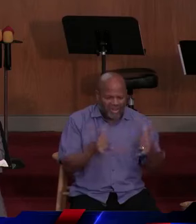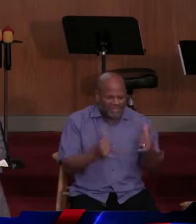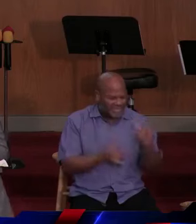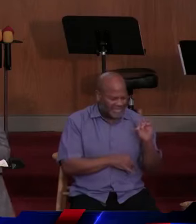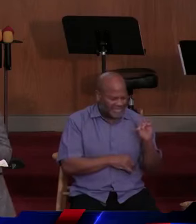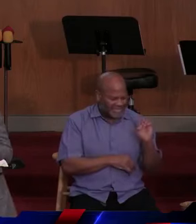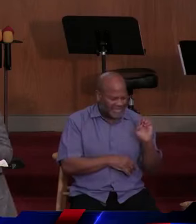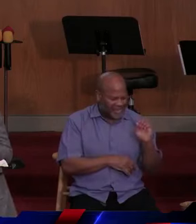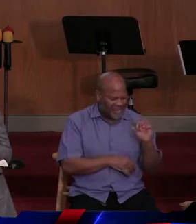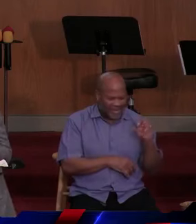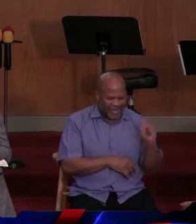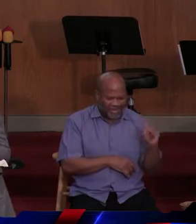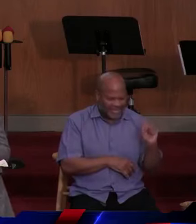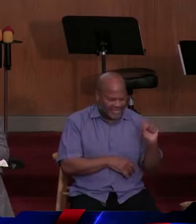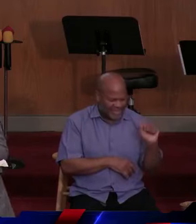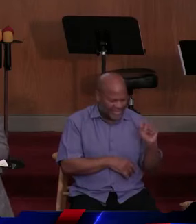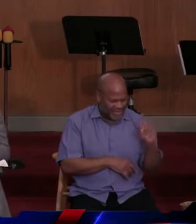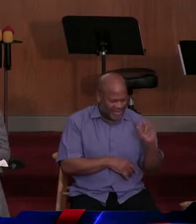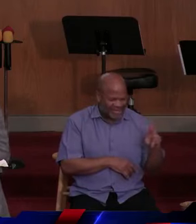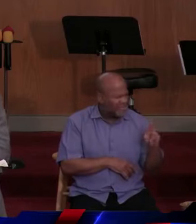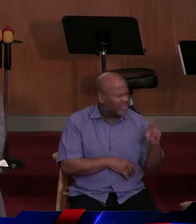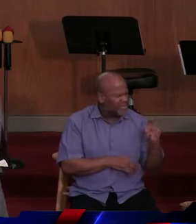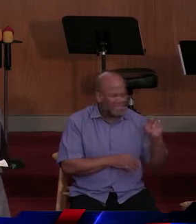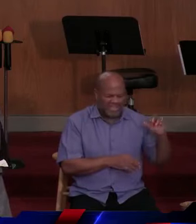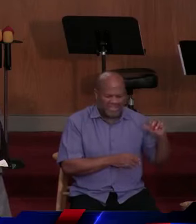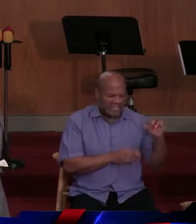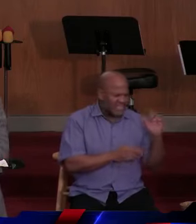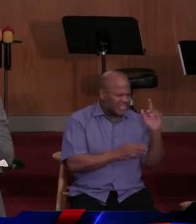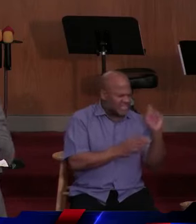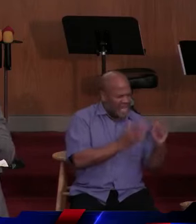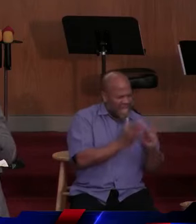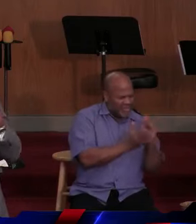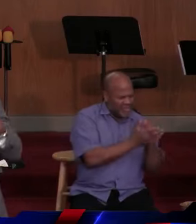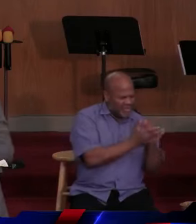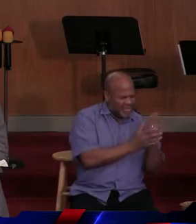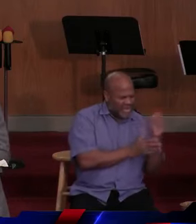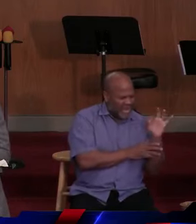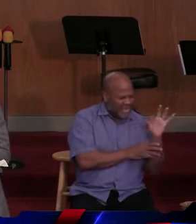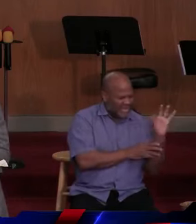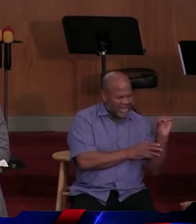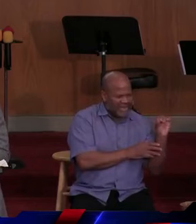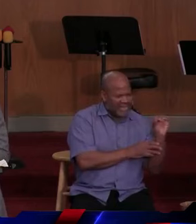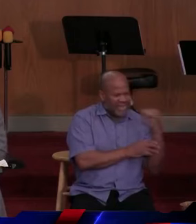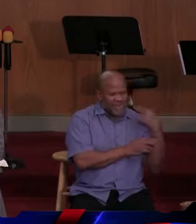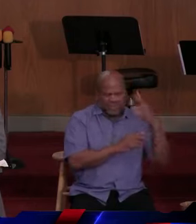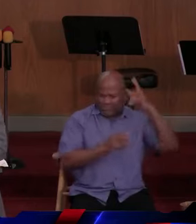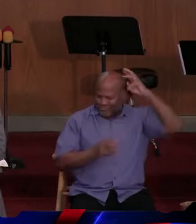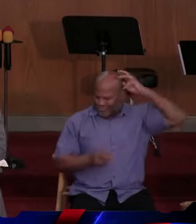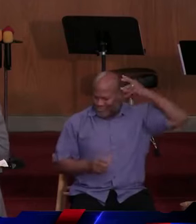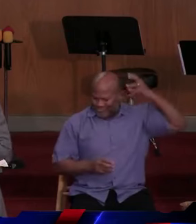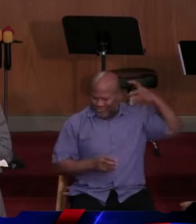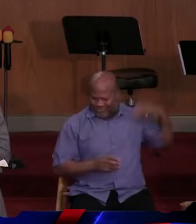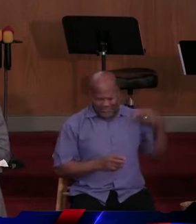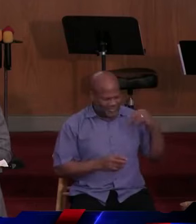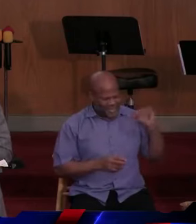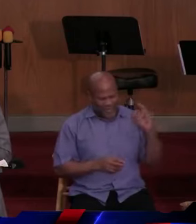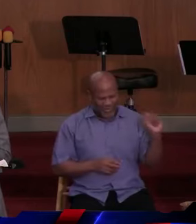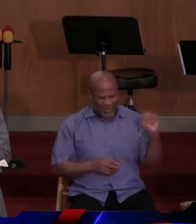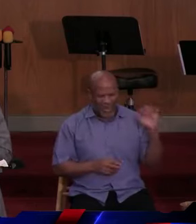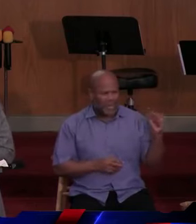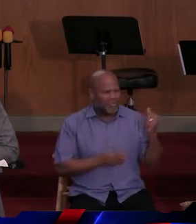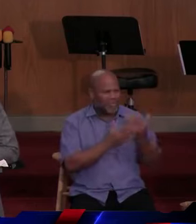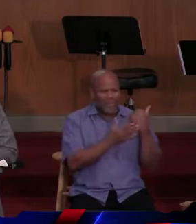He came through in the late 80s, 90s. Flashy, flamboyant, big old greasy Jerry curl.